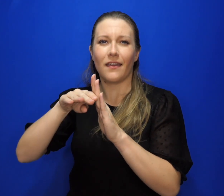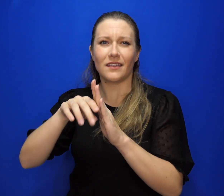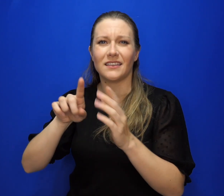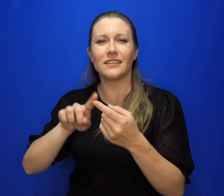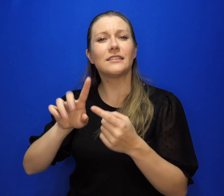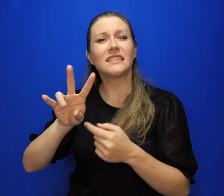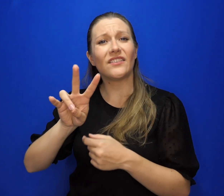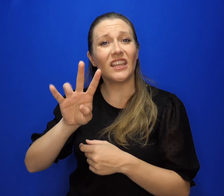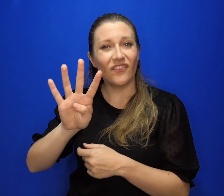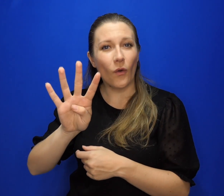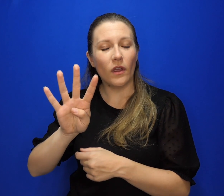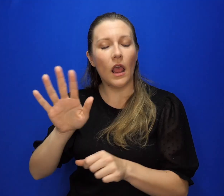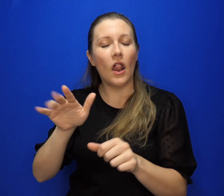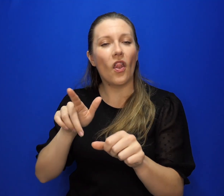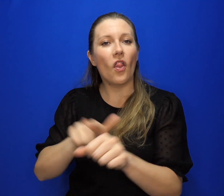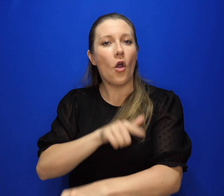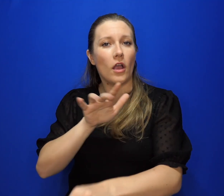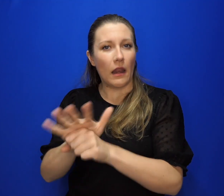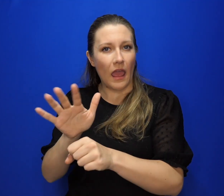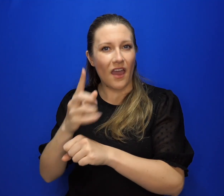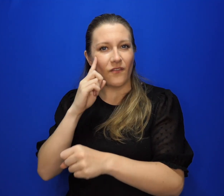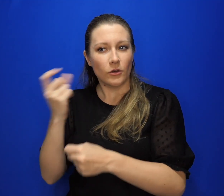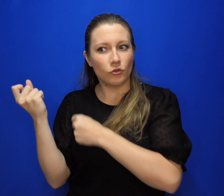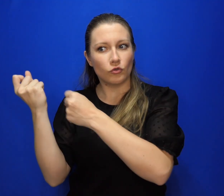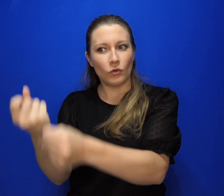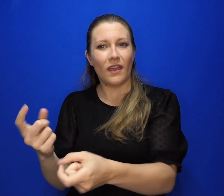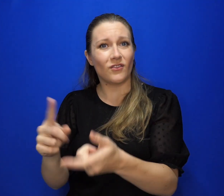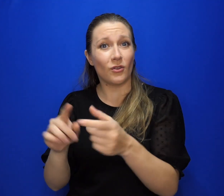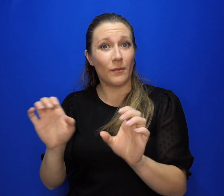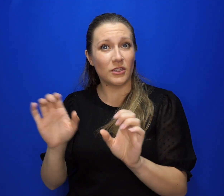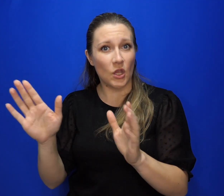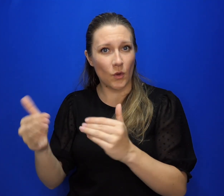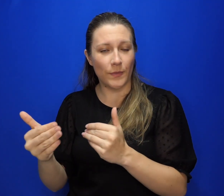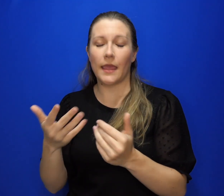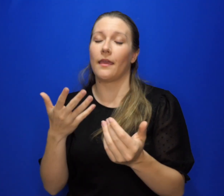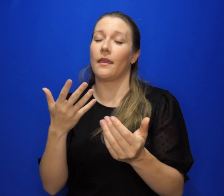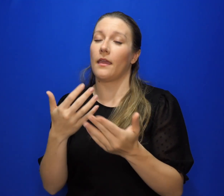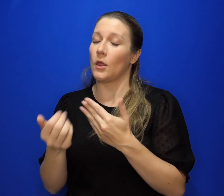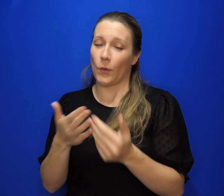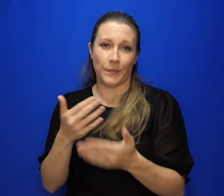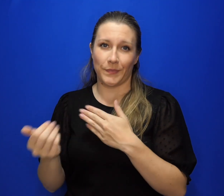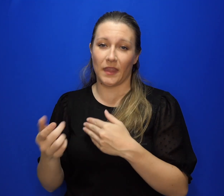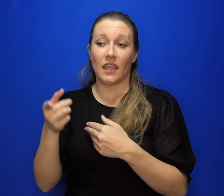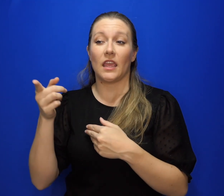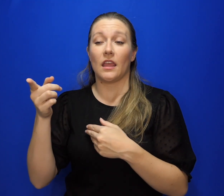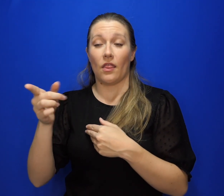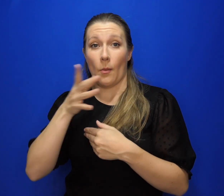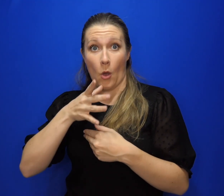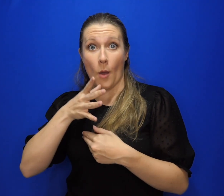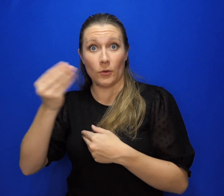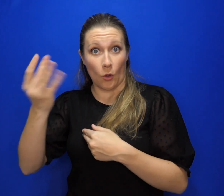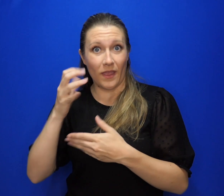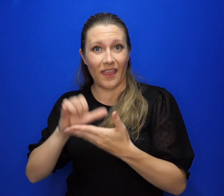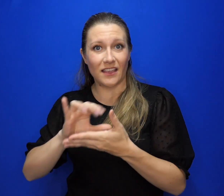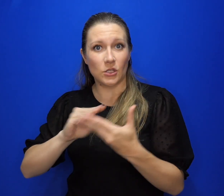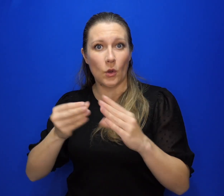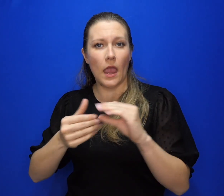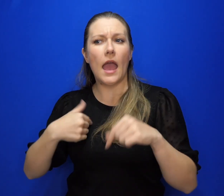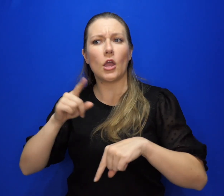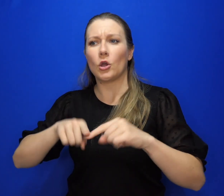like 74, long enough for her to drive her to the emergency room. Anyway, she told me that story. I couldn't